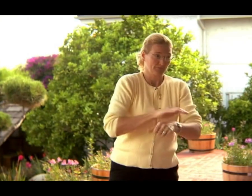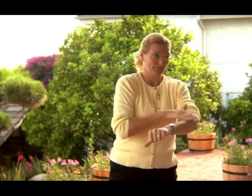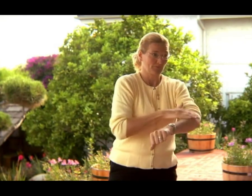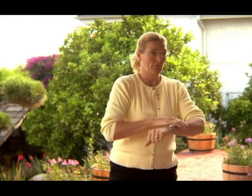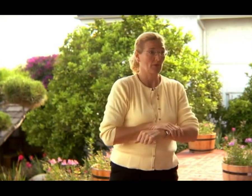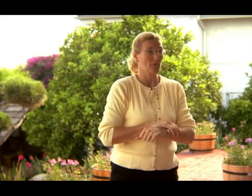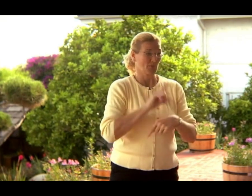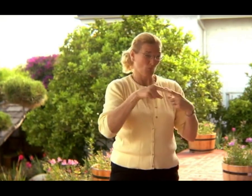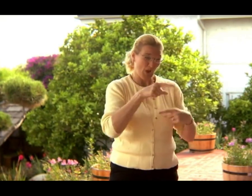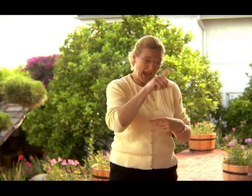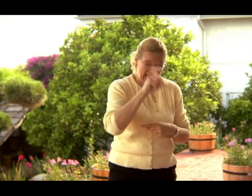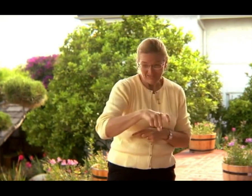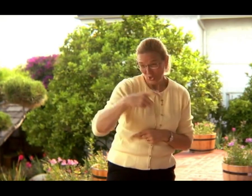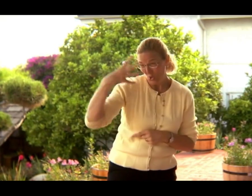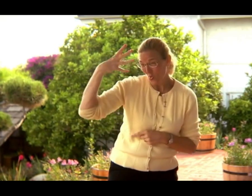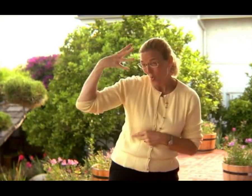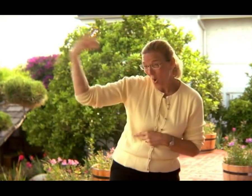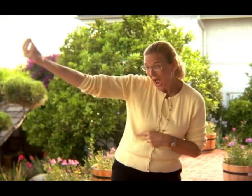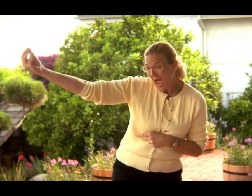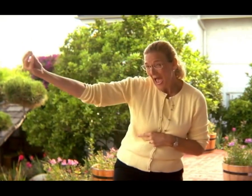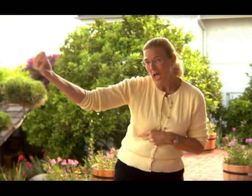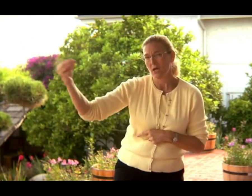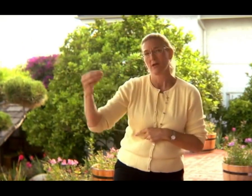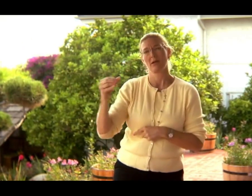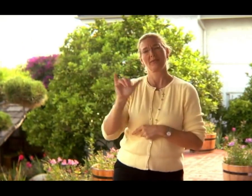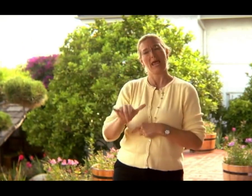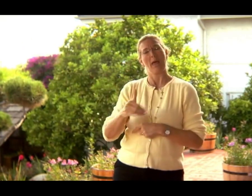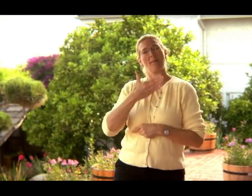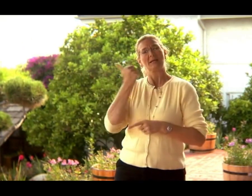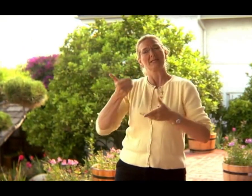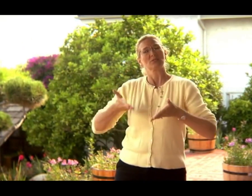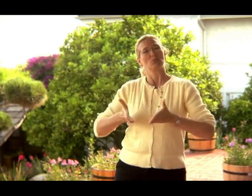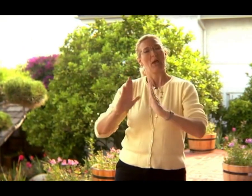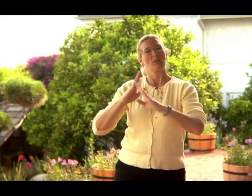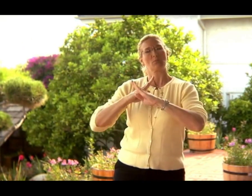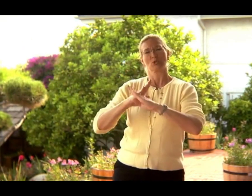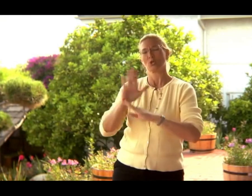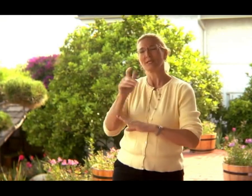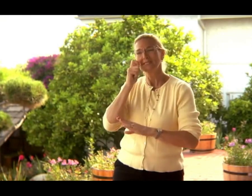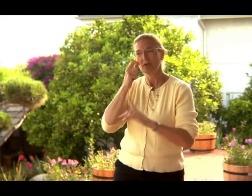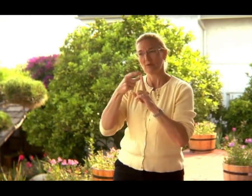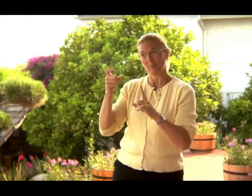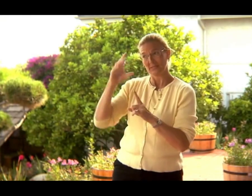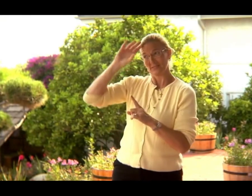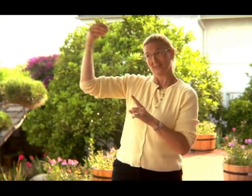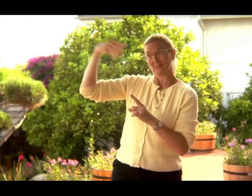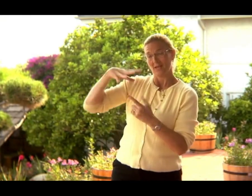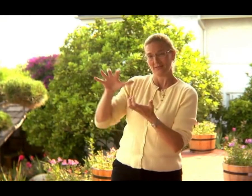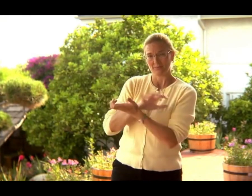It is one of the best ways of protecting your skin from sun damage when you have to be out in the sun.